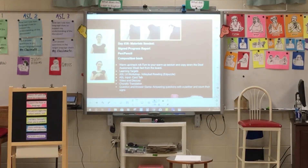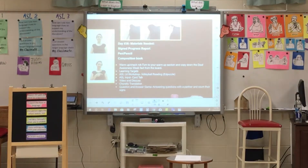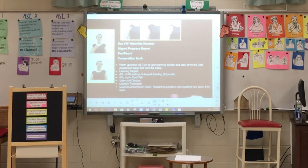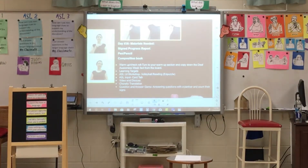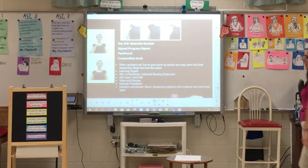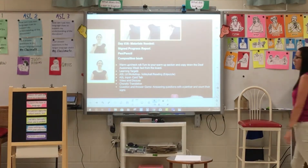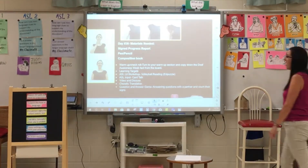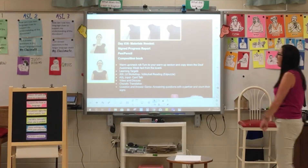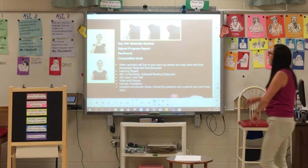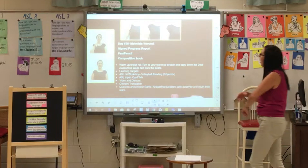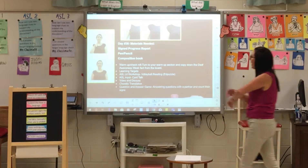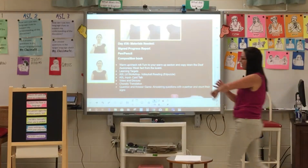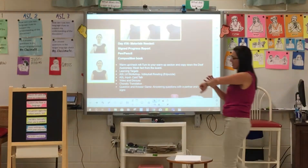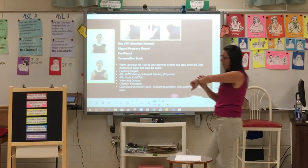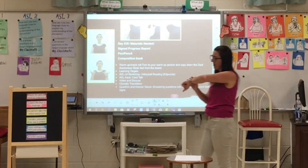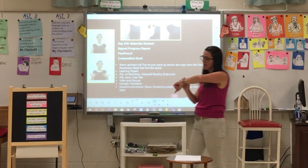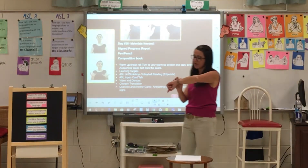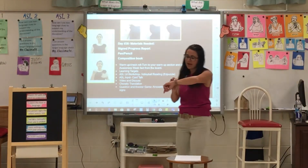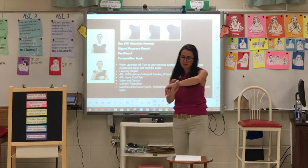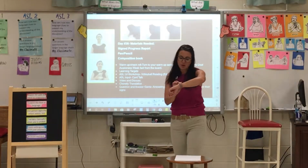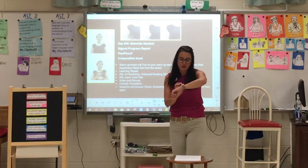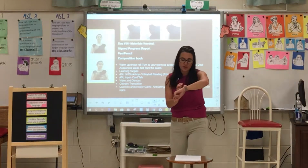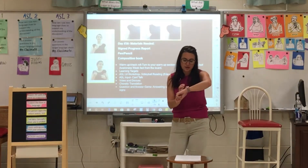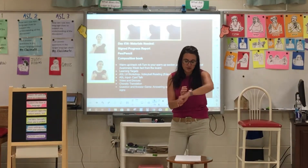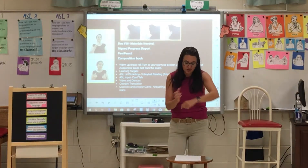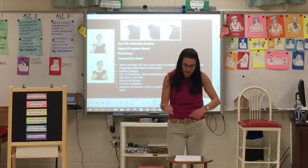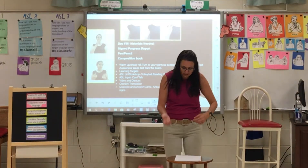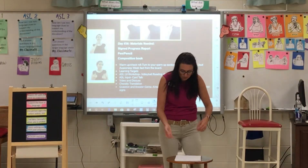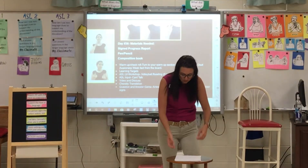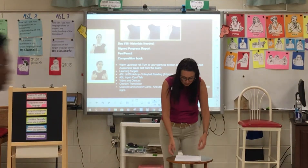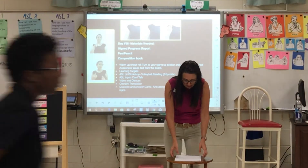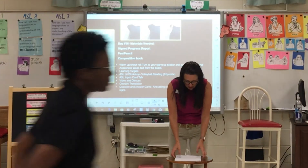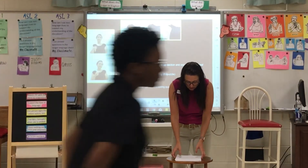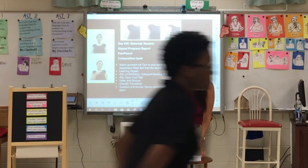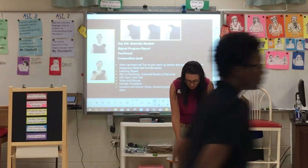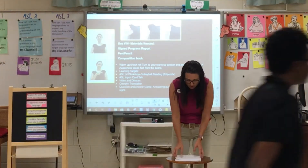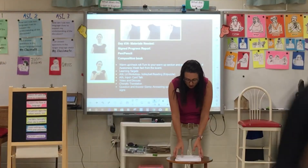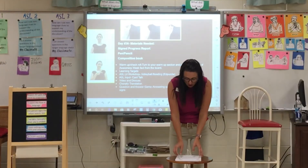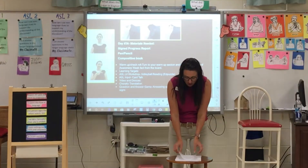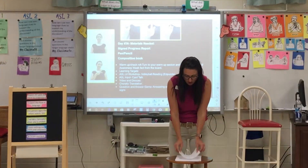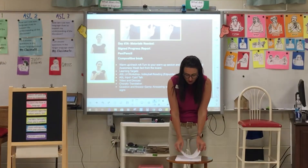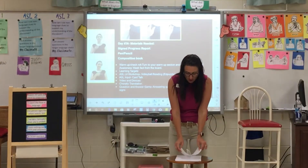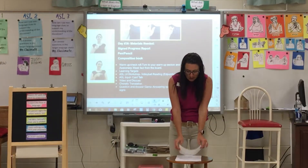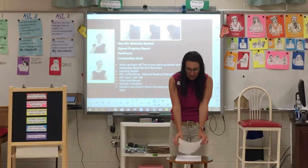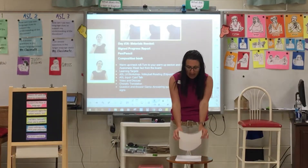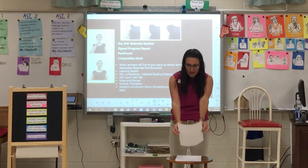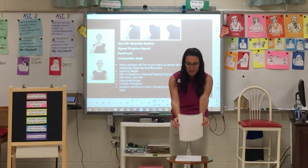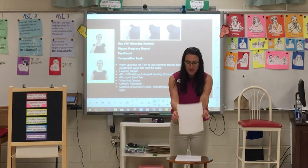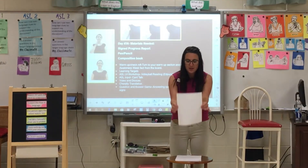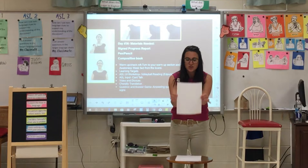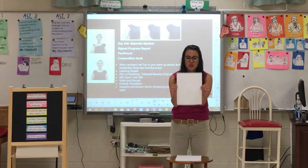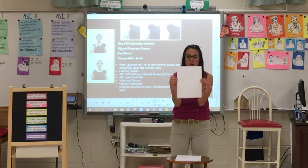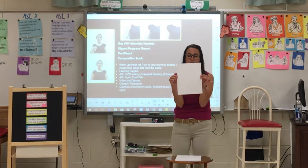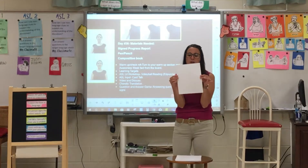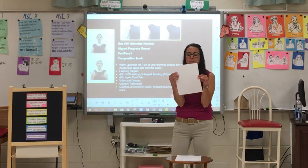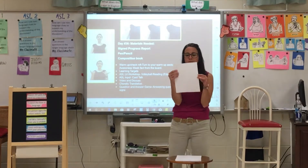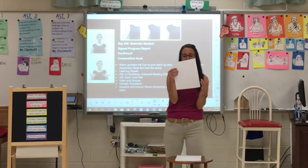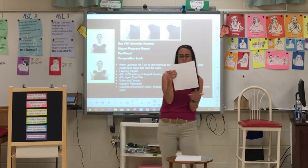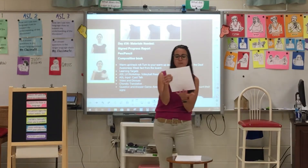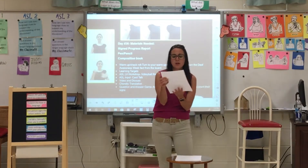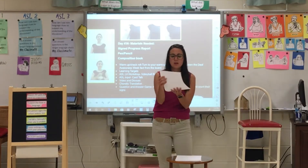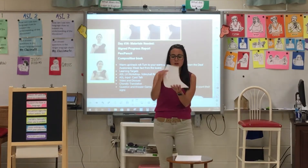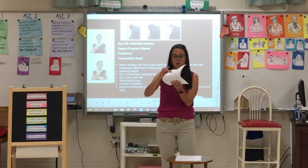Alright, looks like everybody's done. Alright, so next what we're going to do is I'm going to get you to draw a